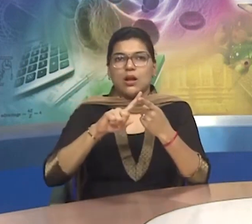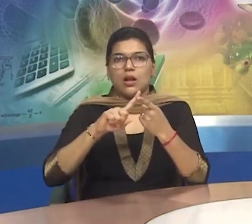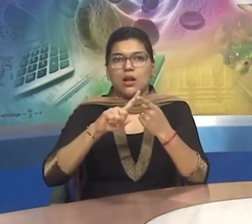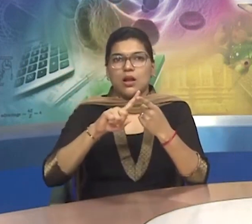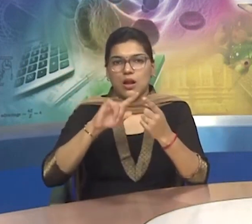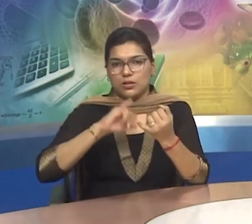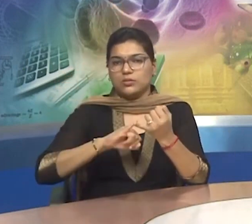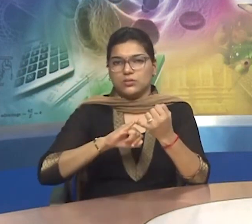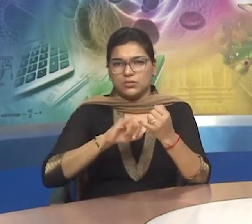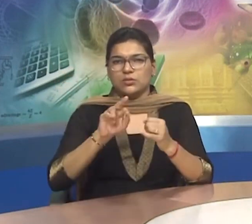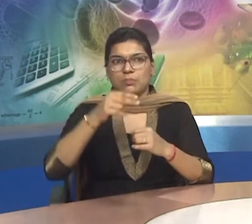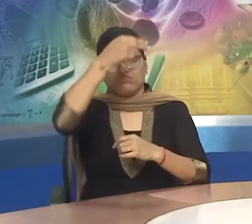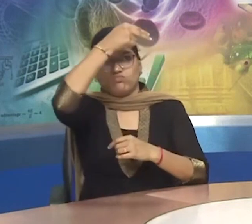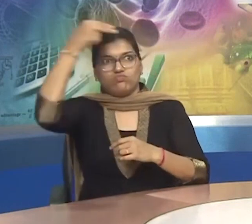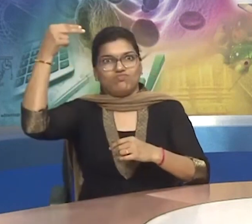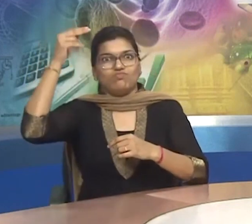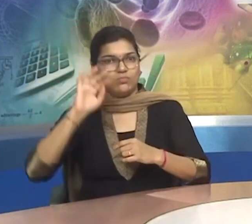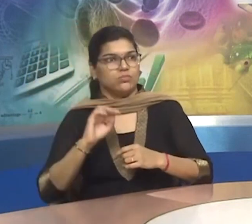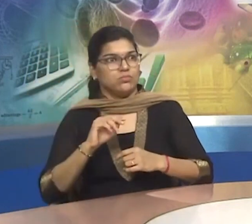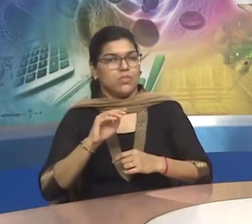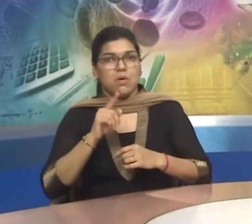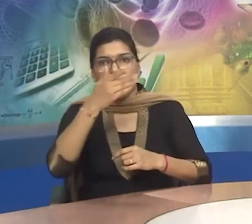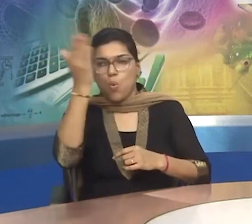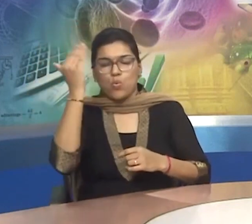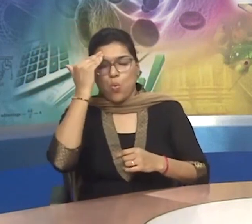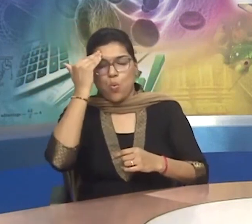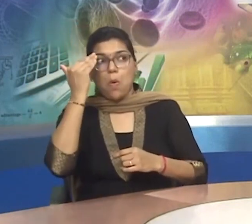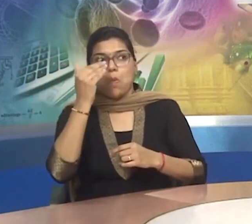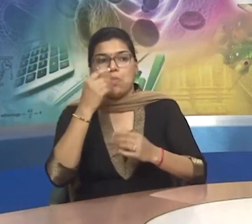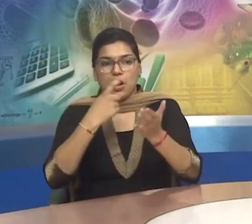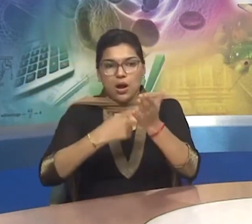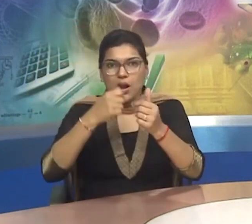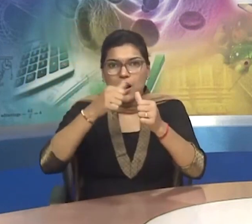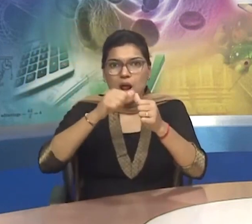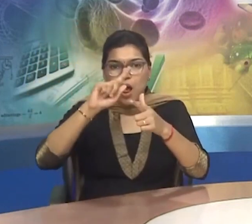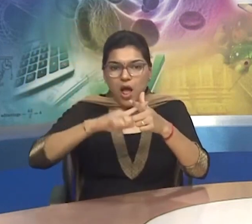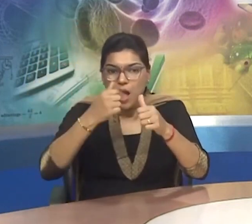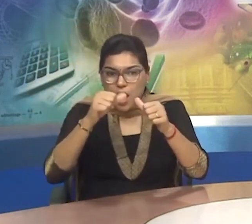Titles like Raja or Maharaja are prohibited to use in India,